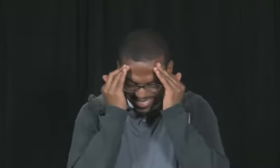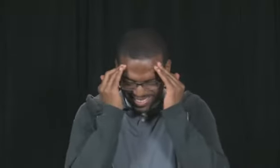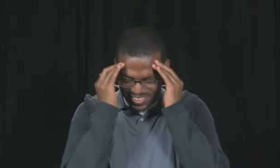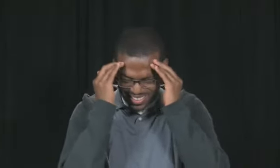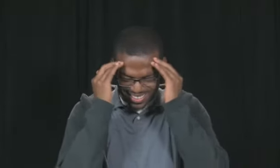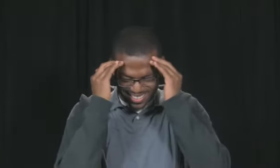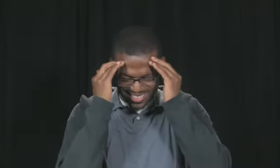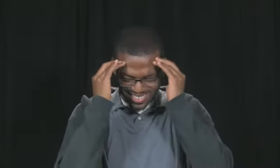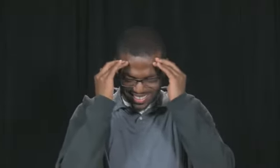that's weird.